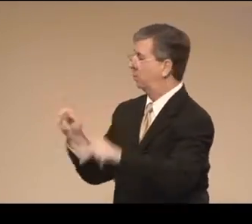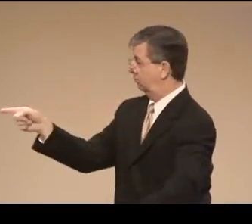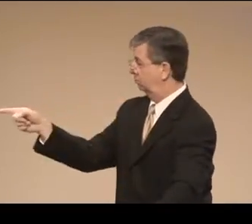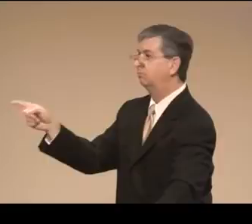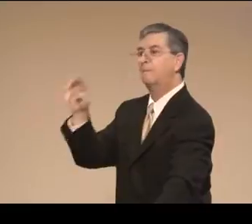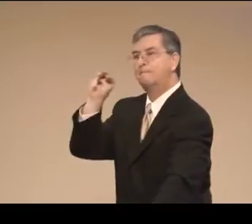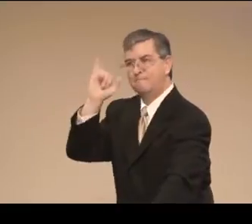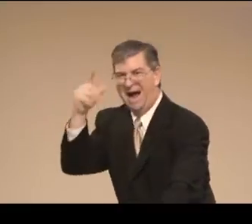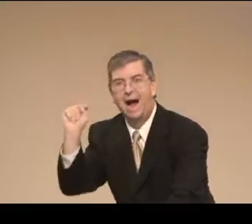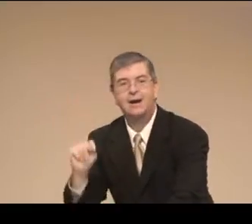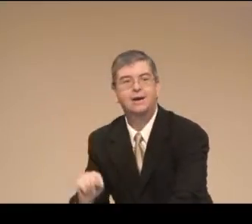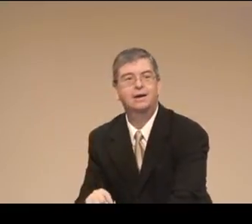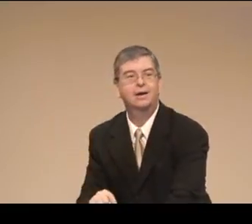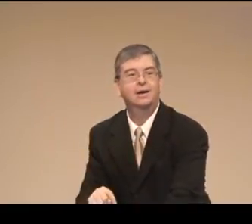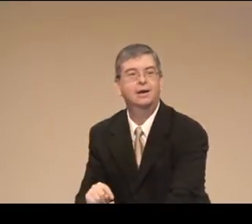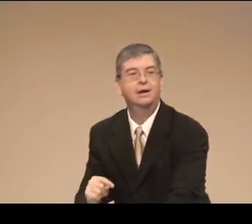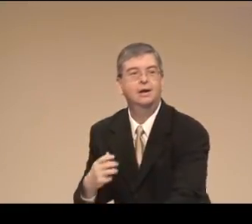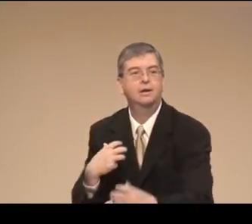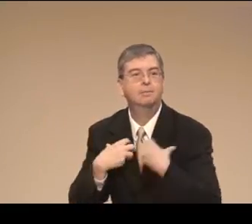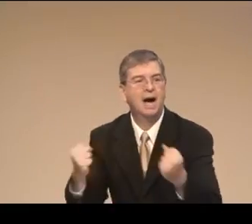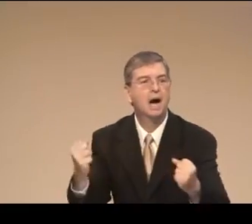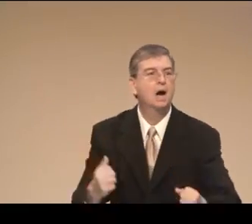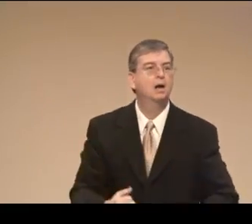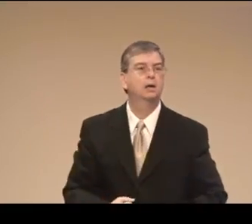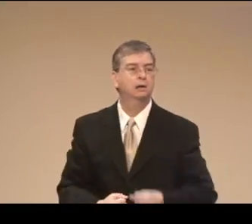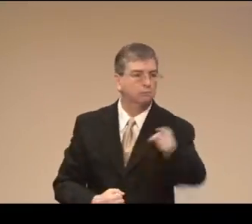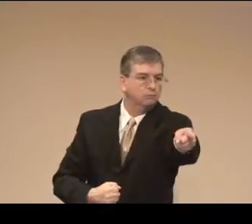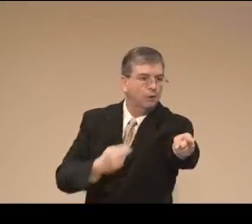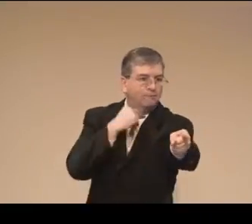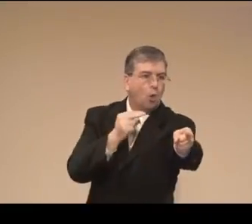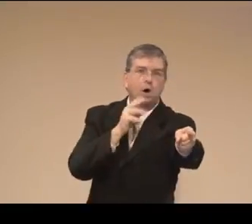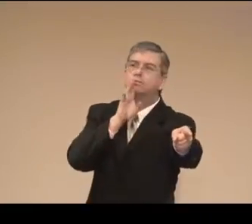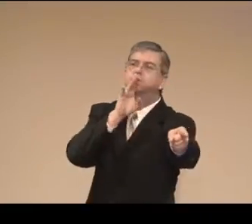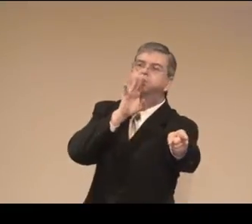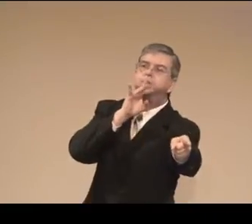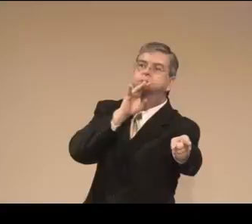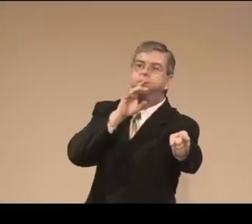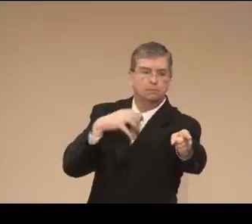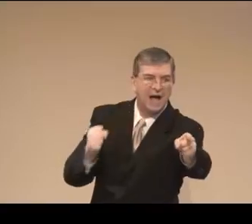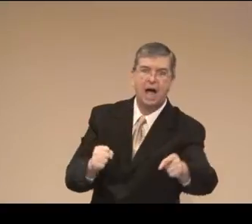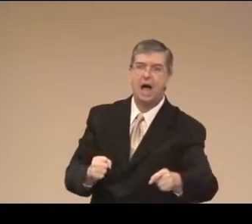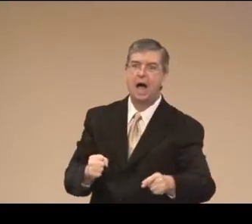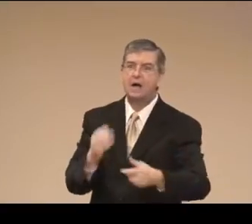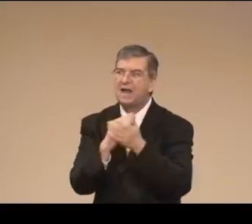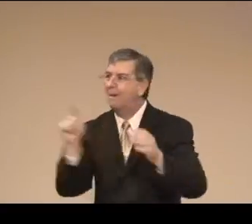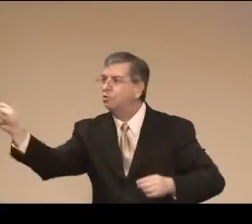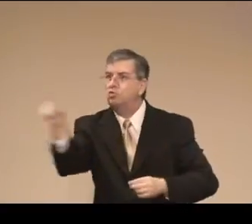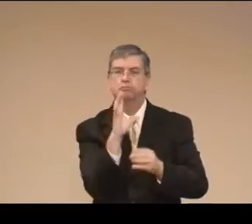He's willing to pick up people for the Lord. What about the interpreter? Is